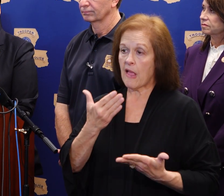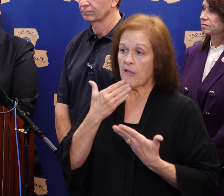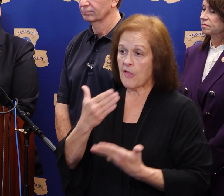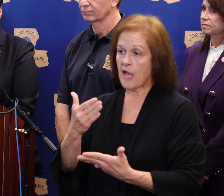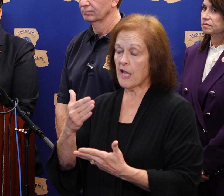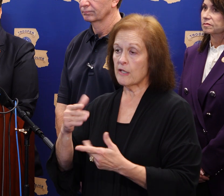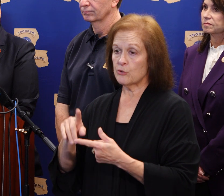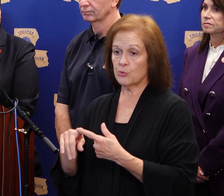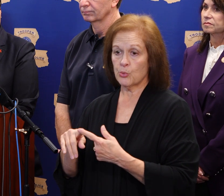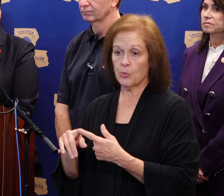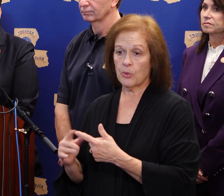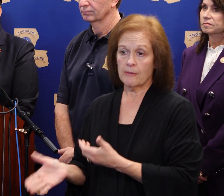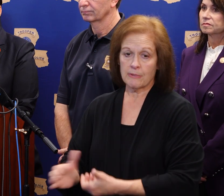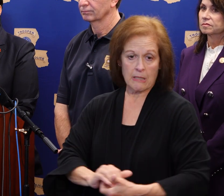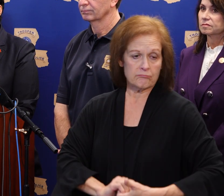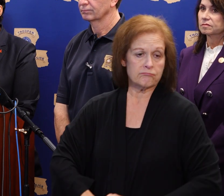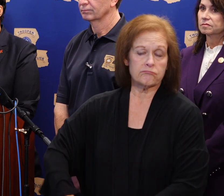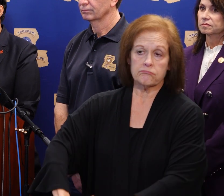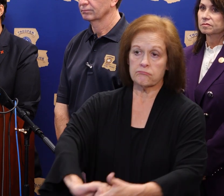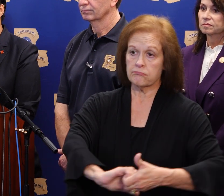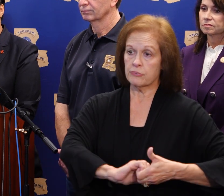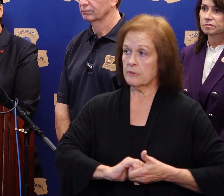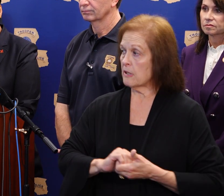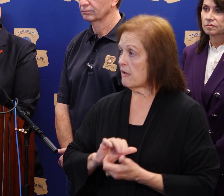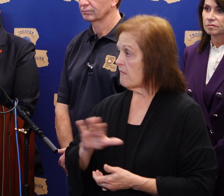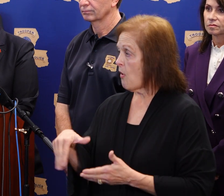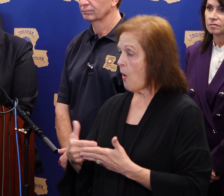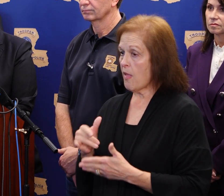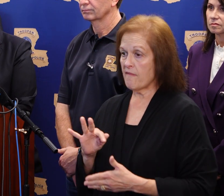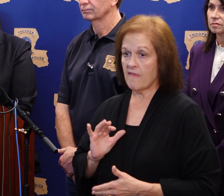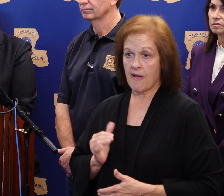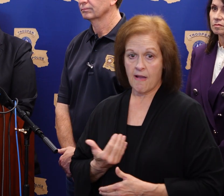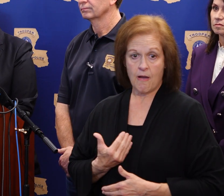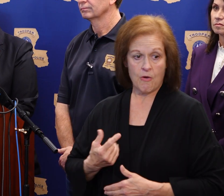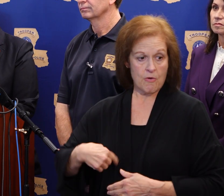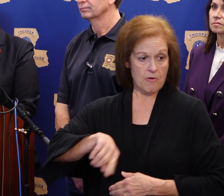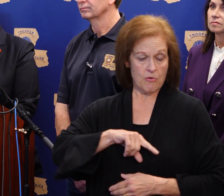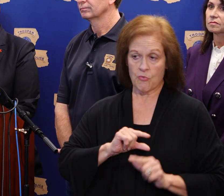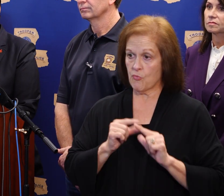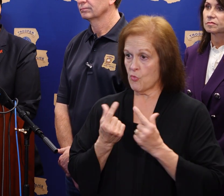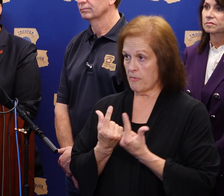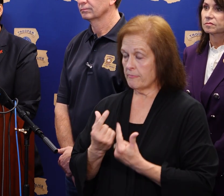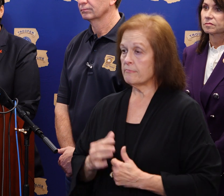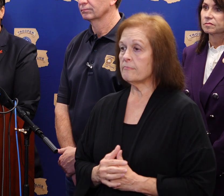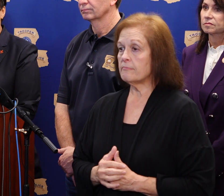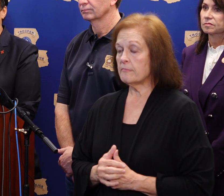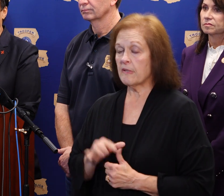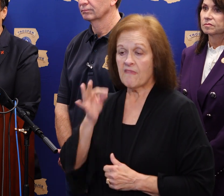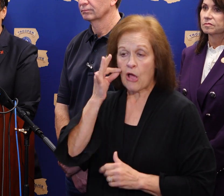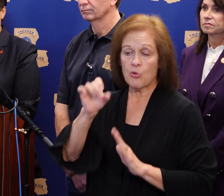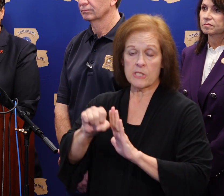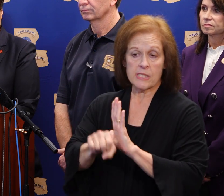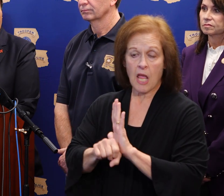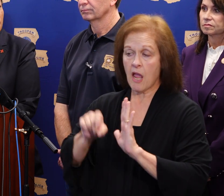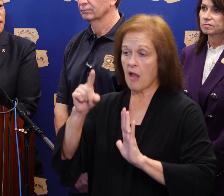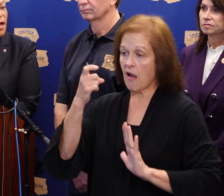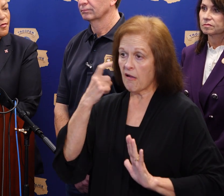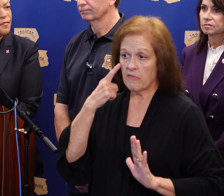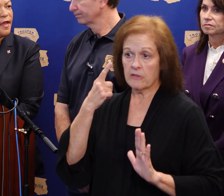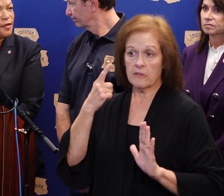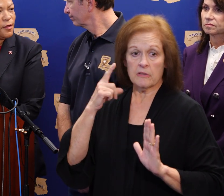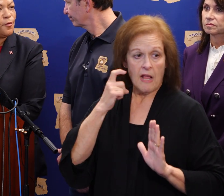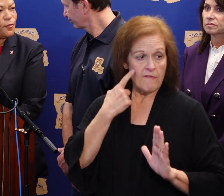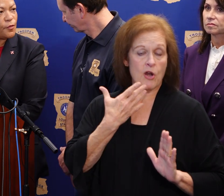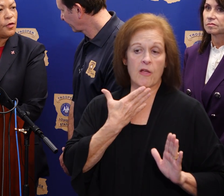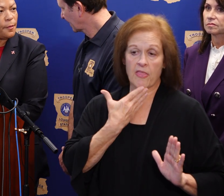the unified command of our law enforcement partners and at every single level, federal, state, and governor.